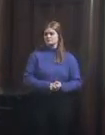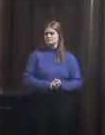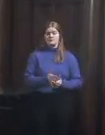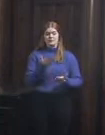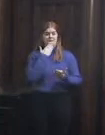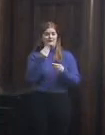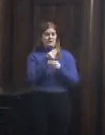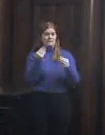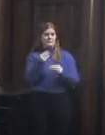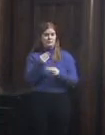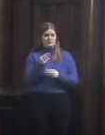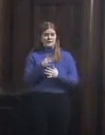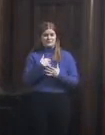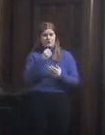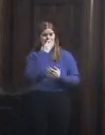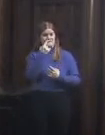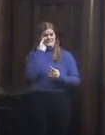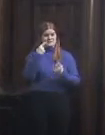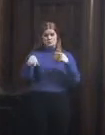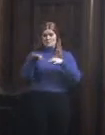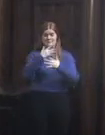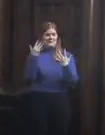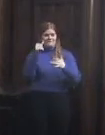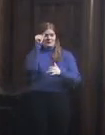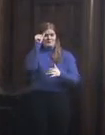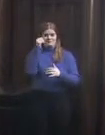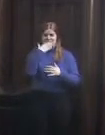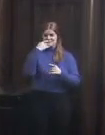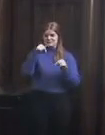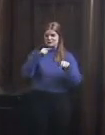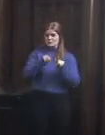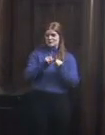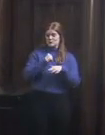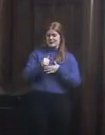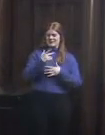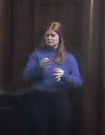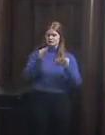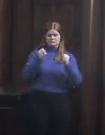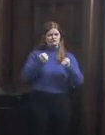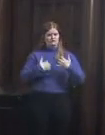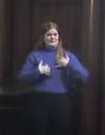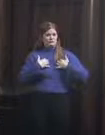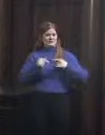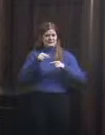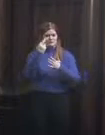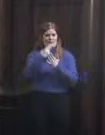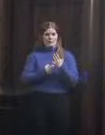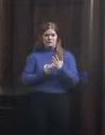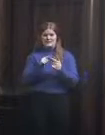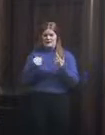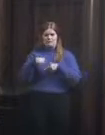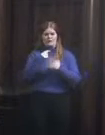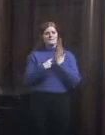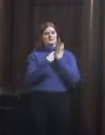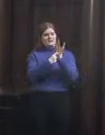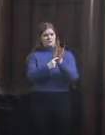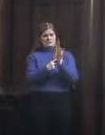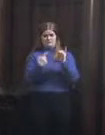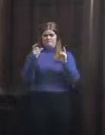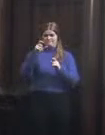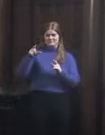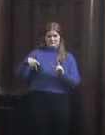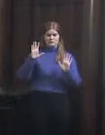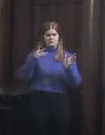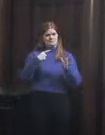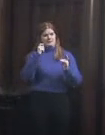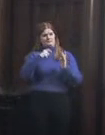Thank you very much, Tim, and it is lovely to see so many familiar faces here today and such great interest in this report and the recommendations that the citizens have